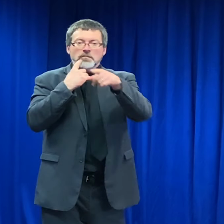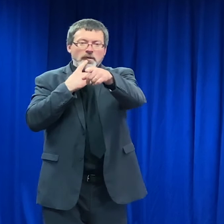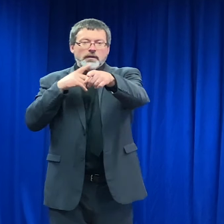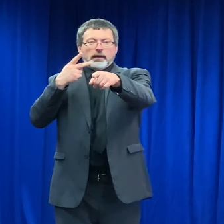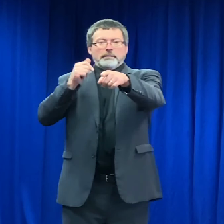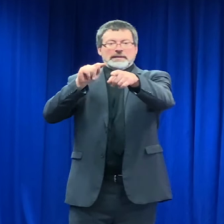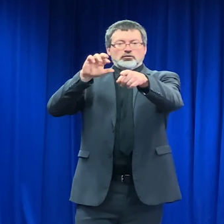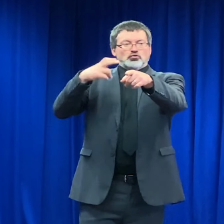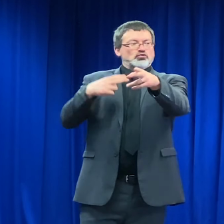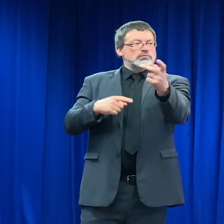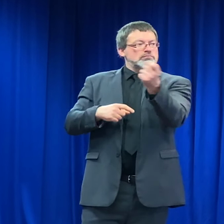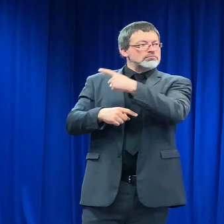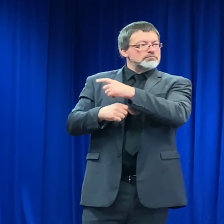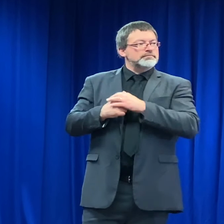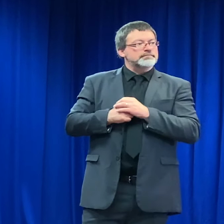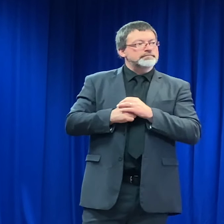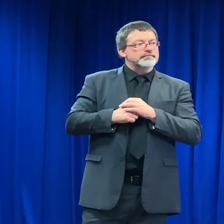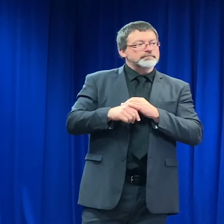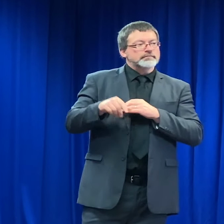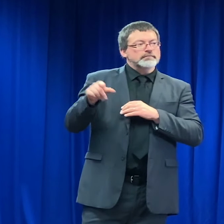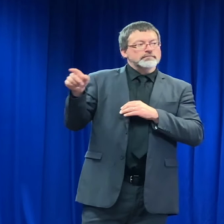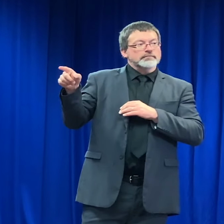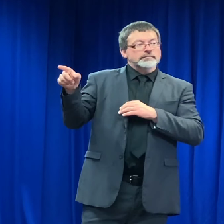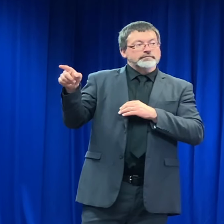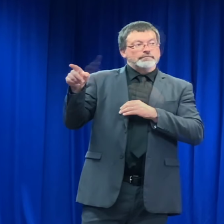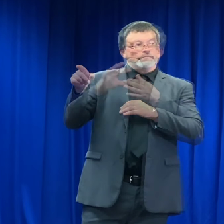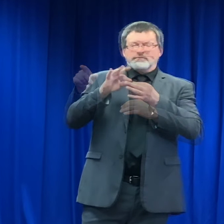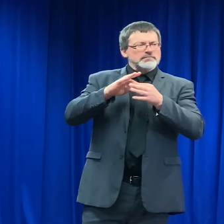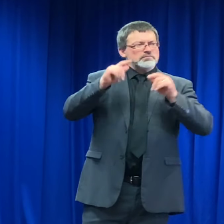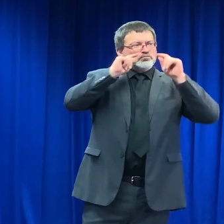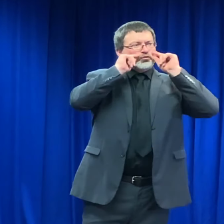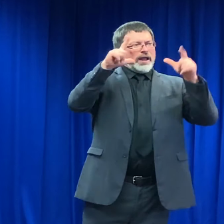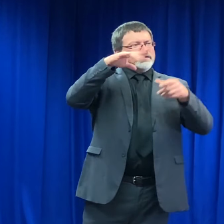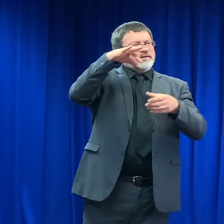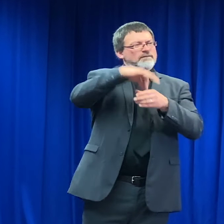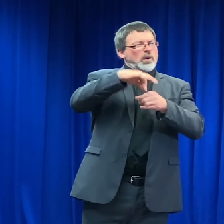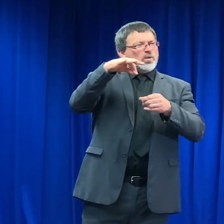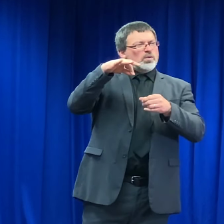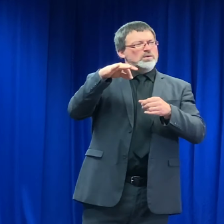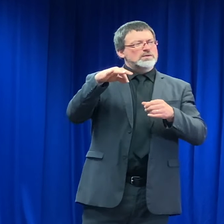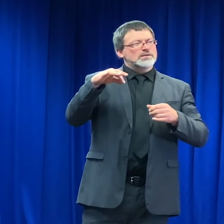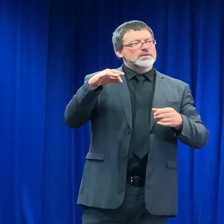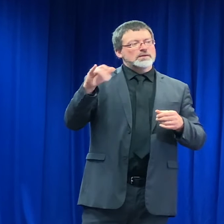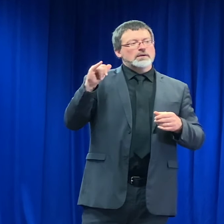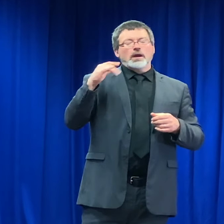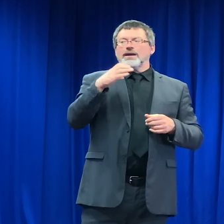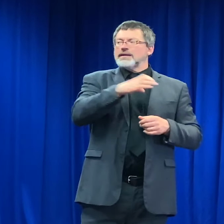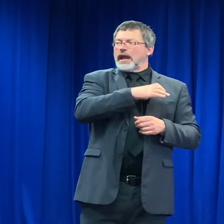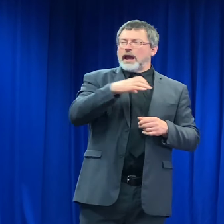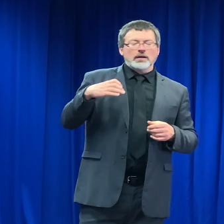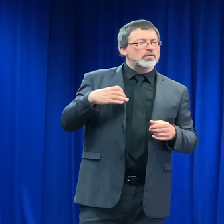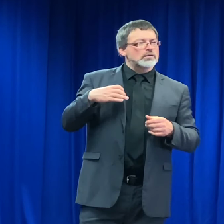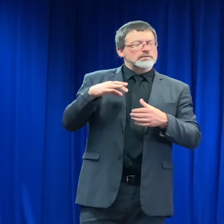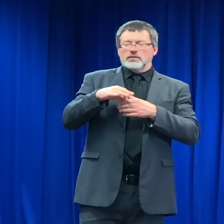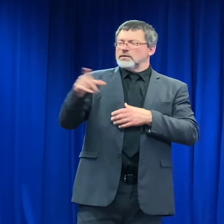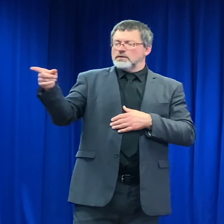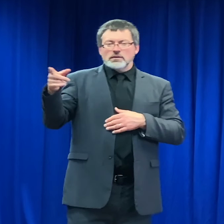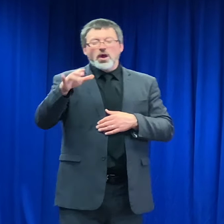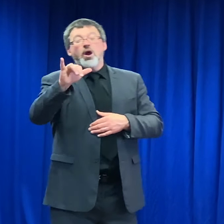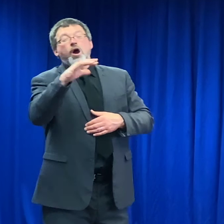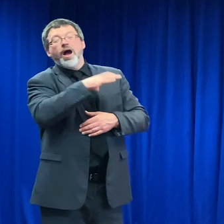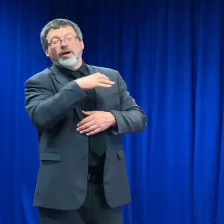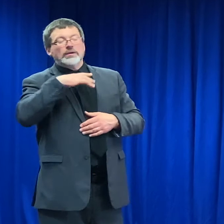taking up the surprise vote for a moment, you seem stunned by... Oh, the council? Yep. Yeah, You seem surprised by the rejection